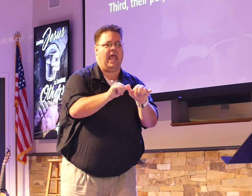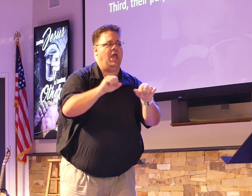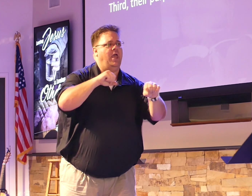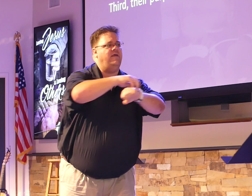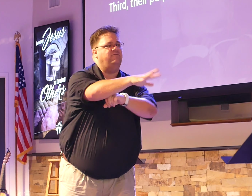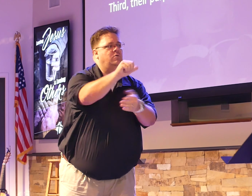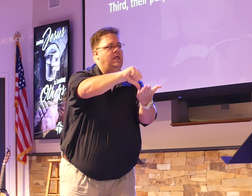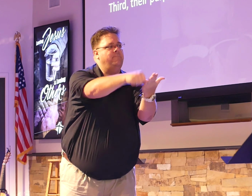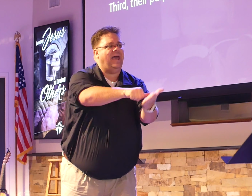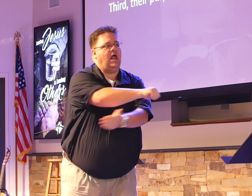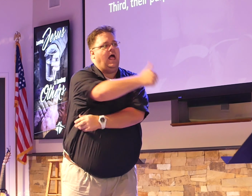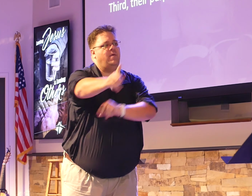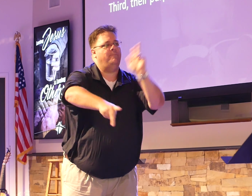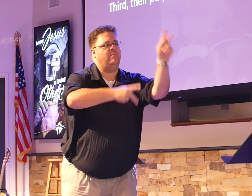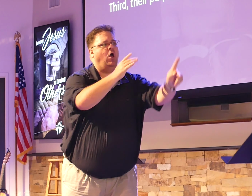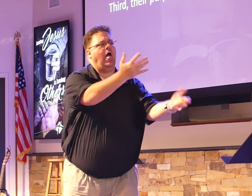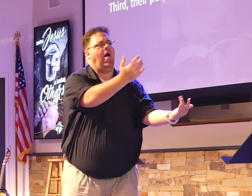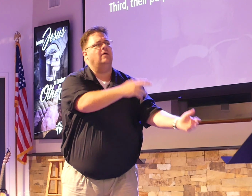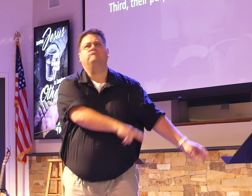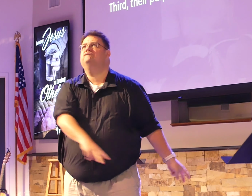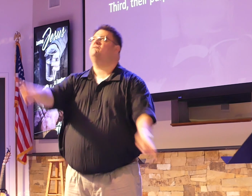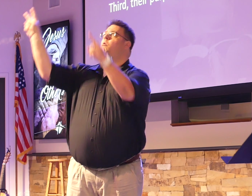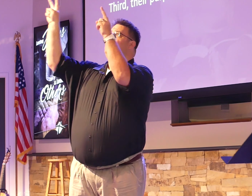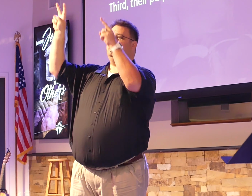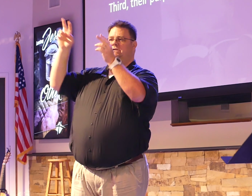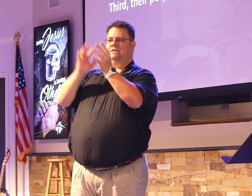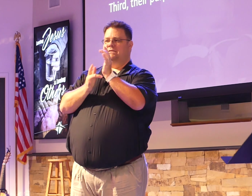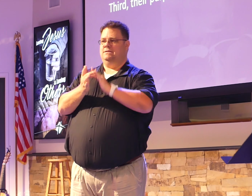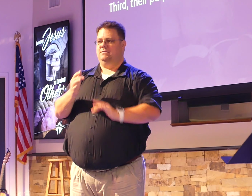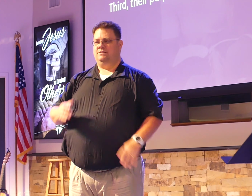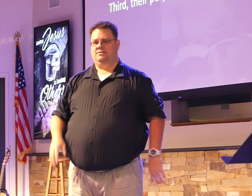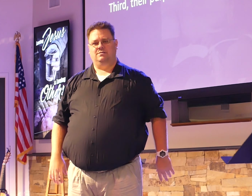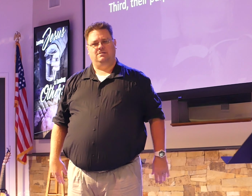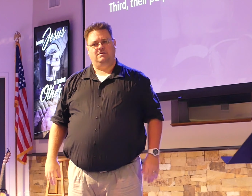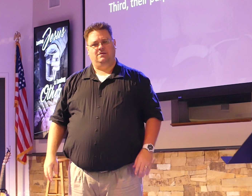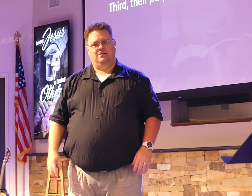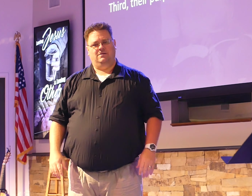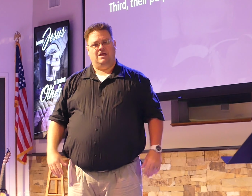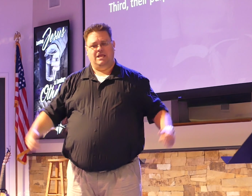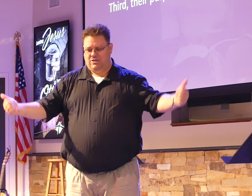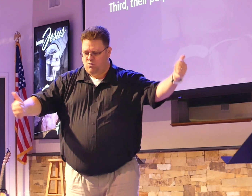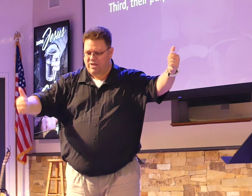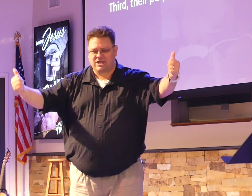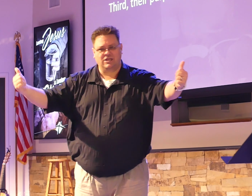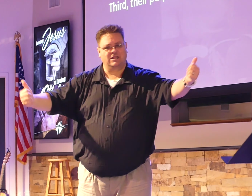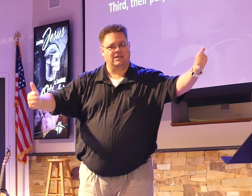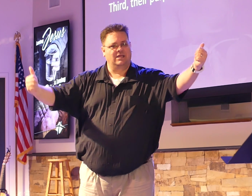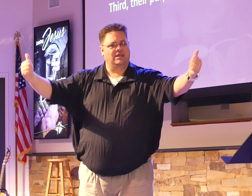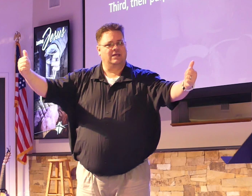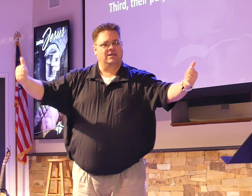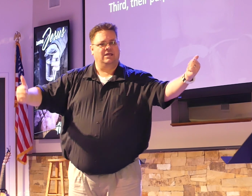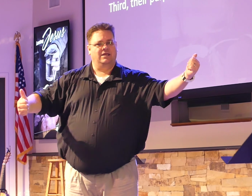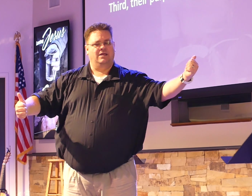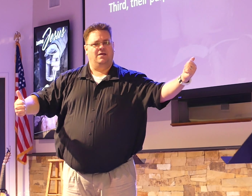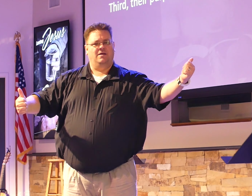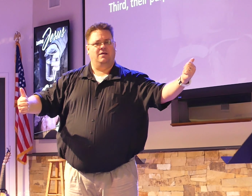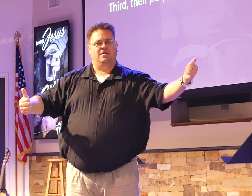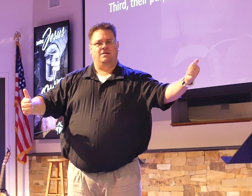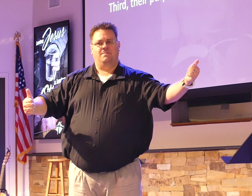lives for Christ, and I get to influence you for Jesus. So he's like, I can go either way with this, but he said, you know what? You what the